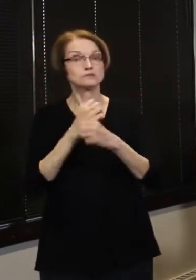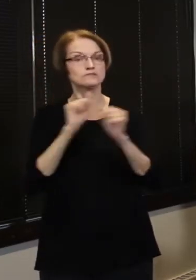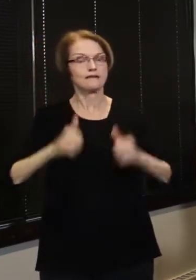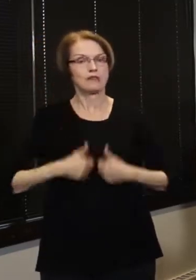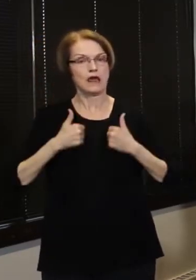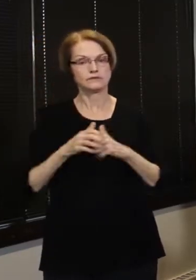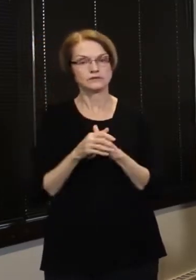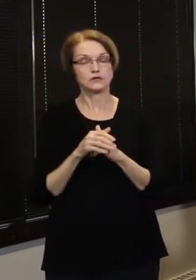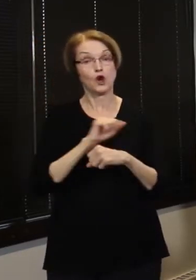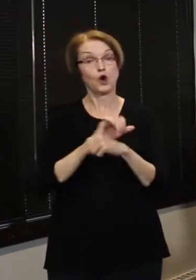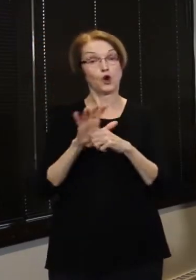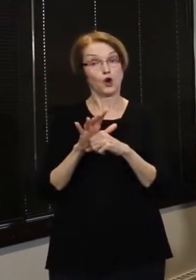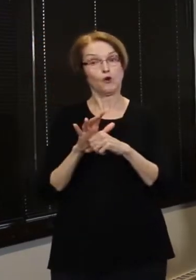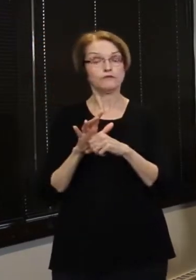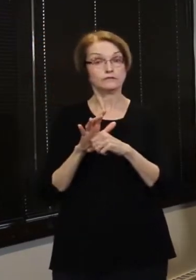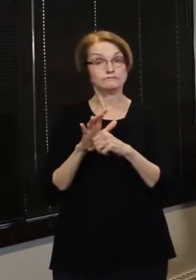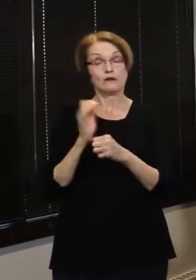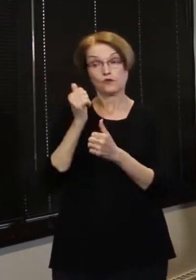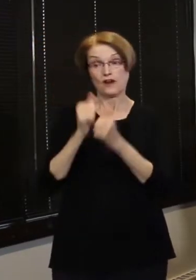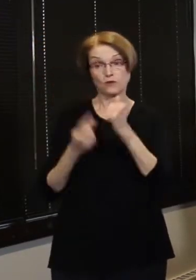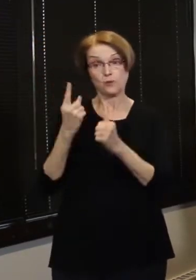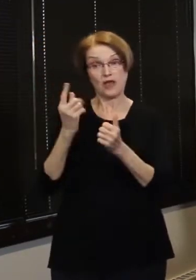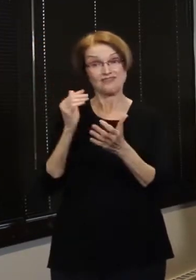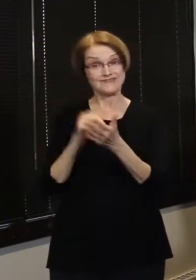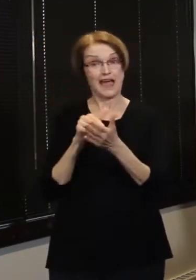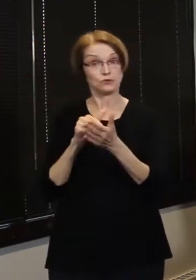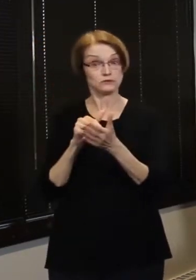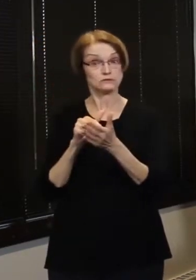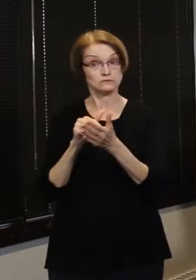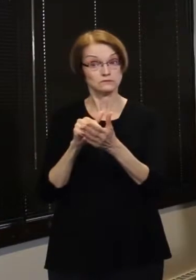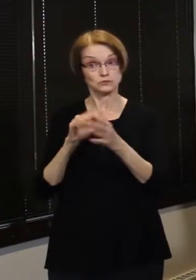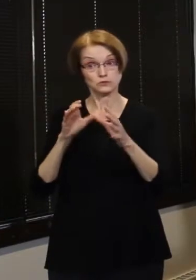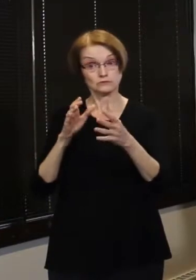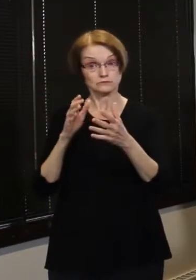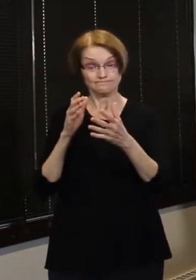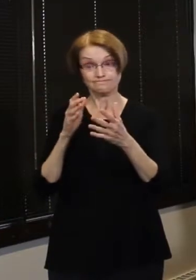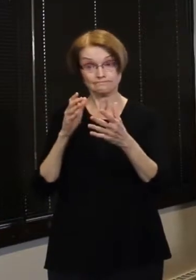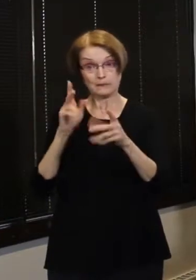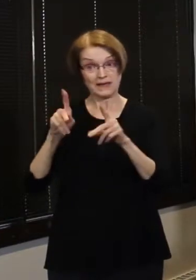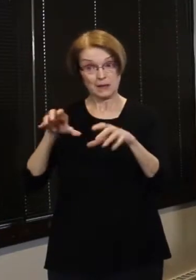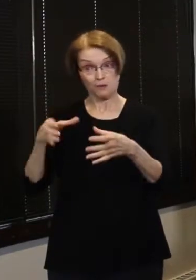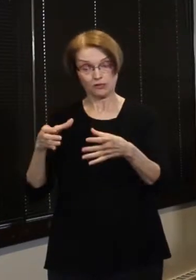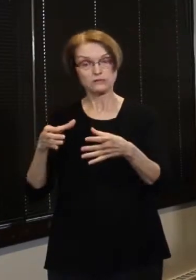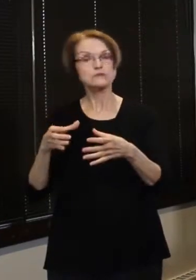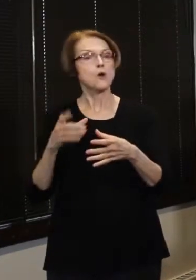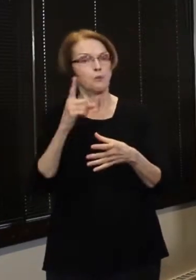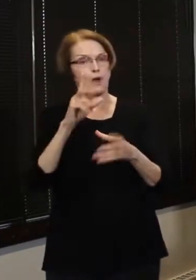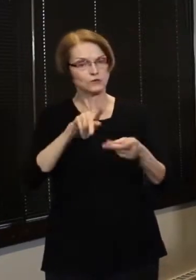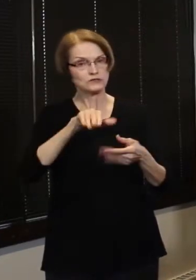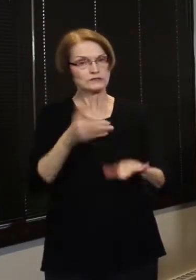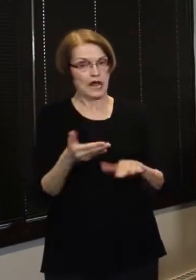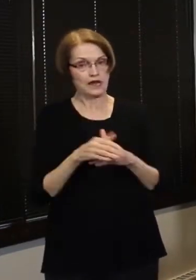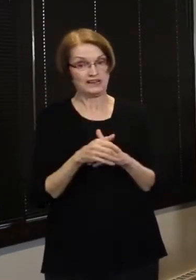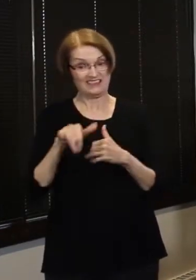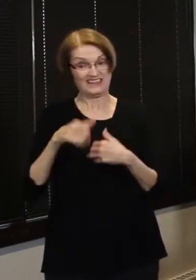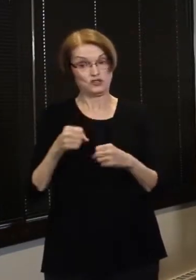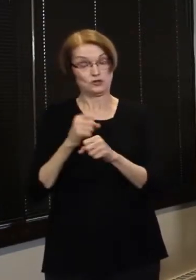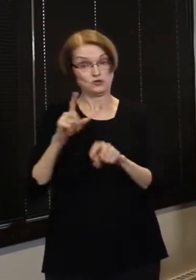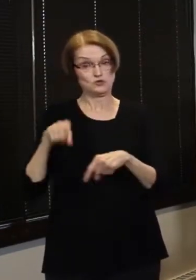every 1,000 Americans. So just think of that. In less than a year, this virus has killed more